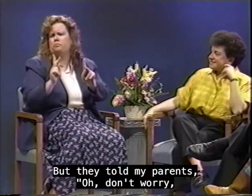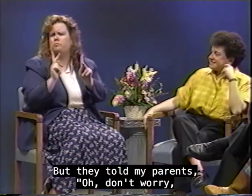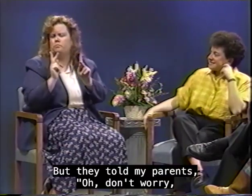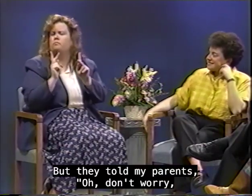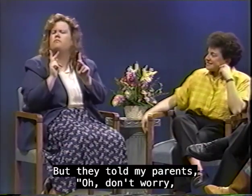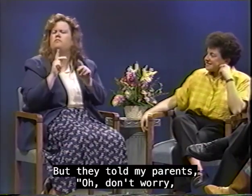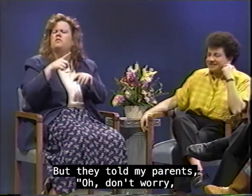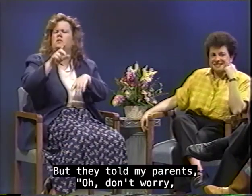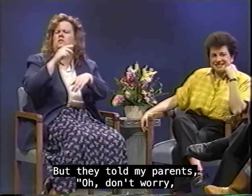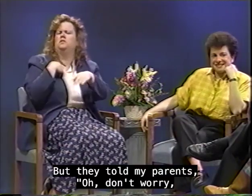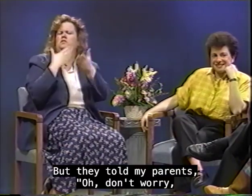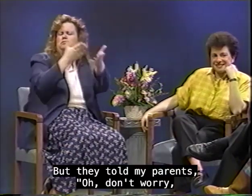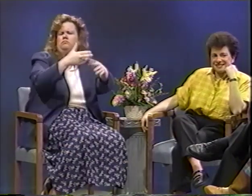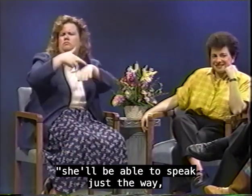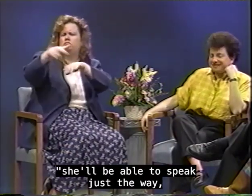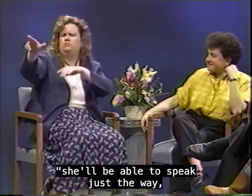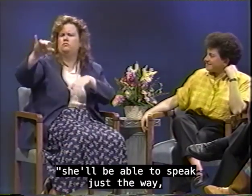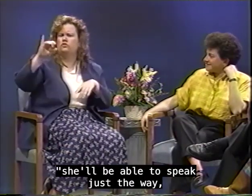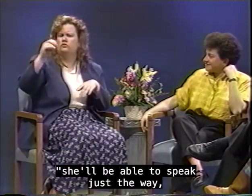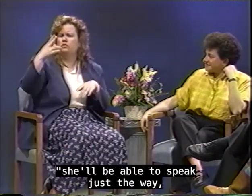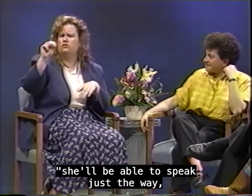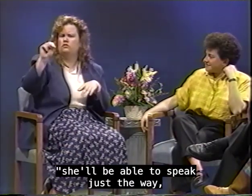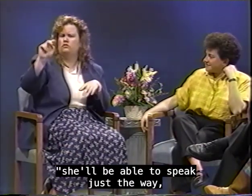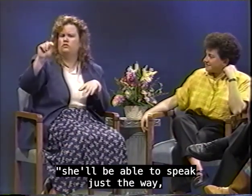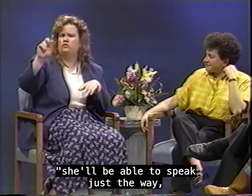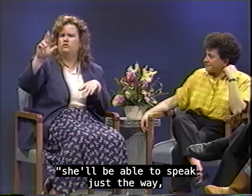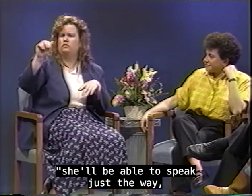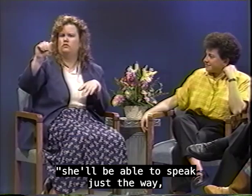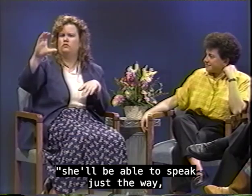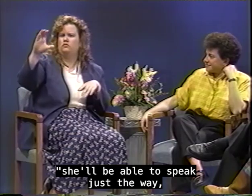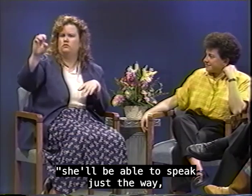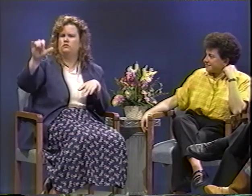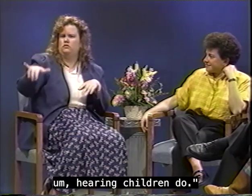But they told my parents, oh, don't worry, she'll be able to speak just the way